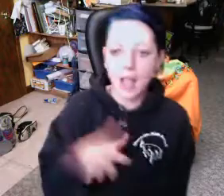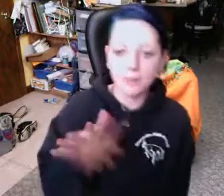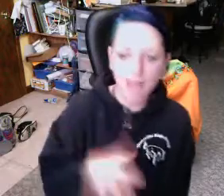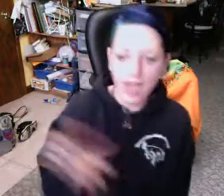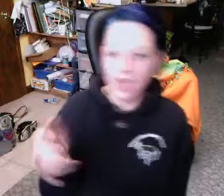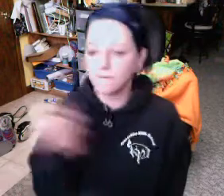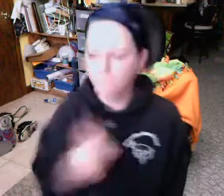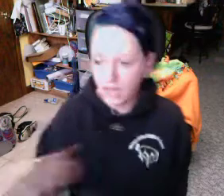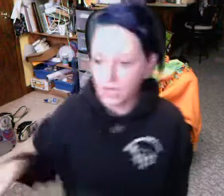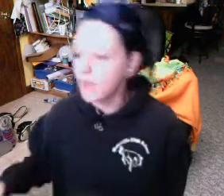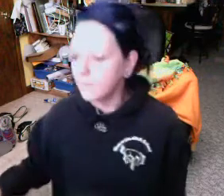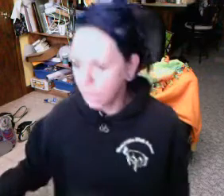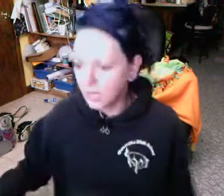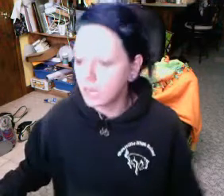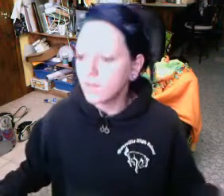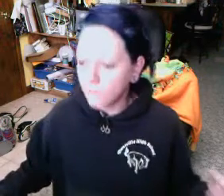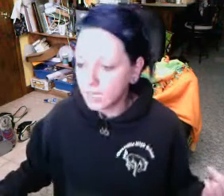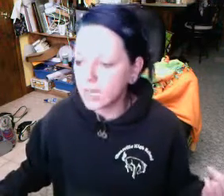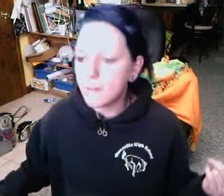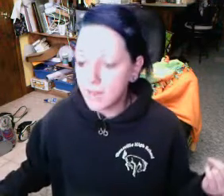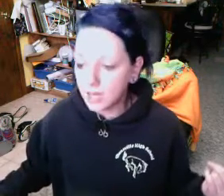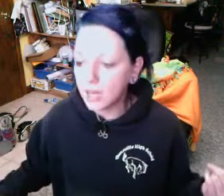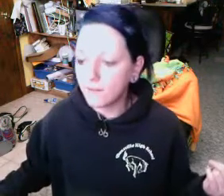I'm faded, faded, faded. My nigga, I'm faded,